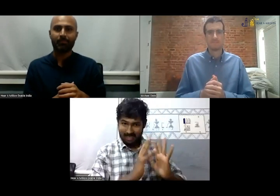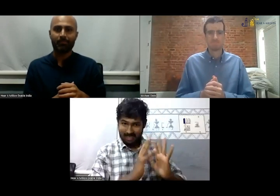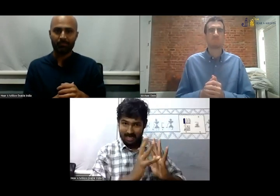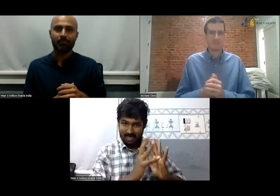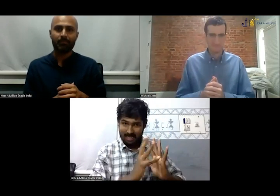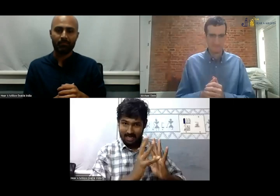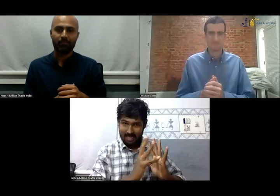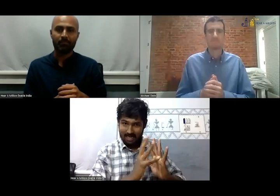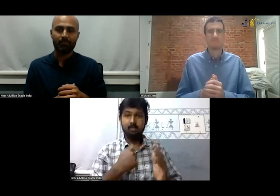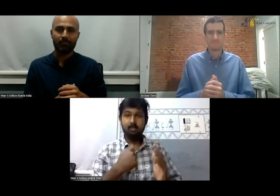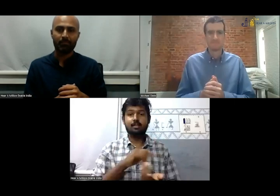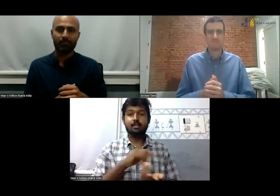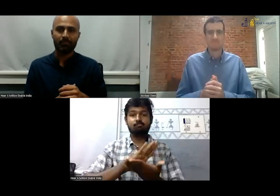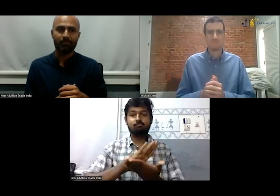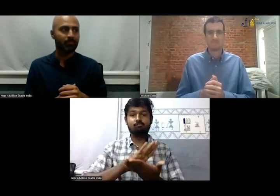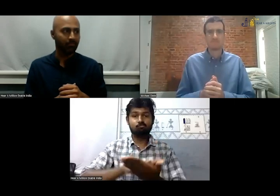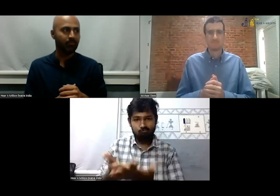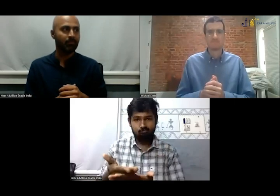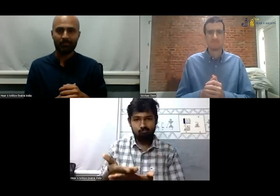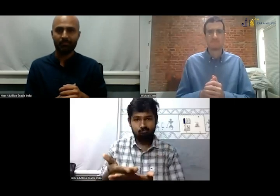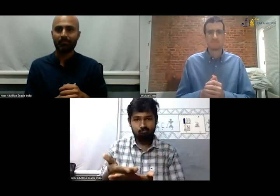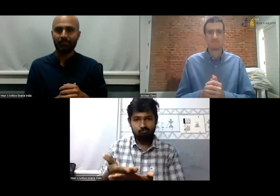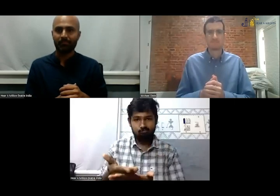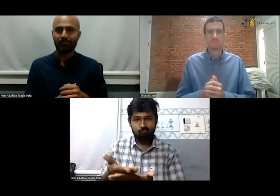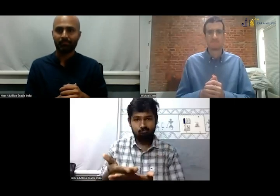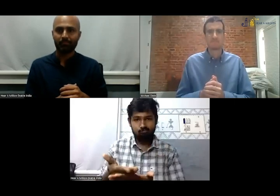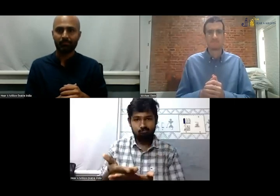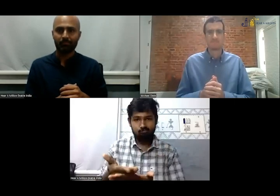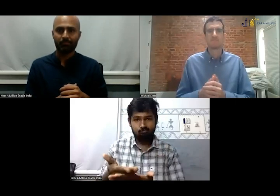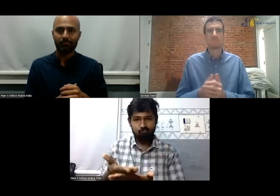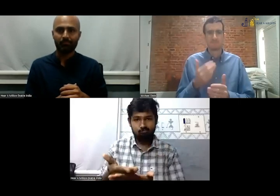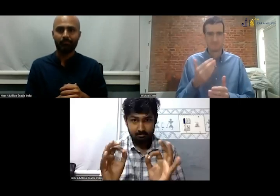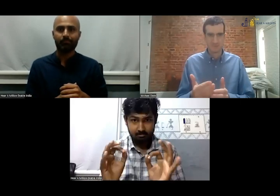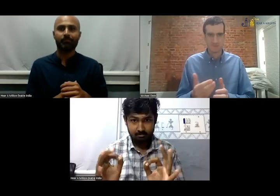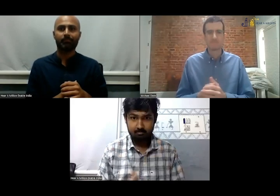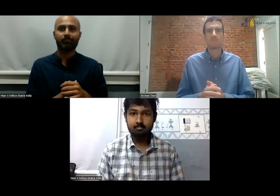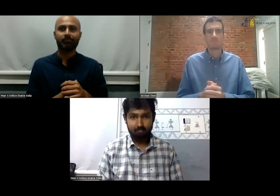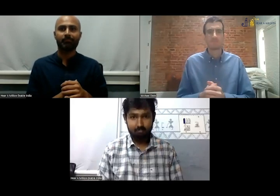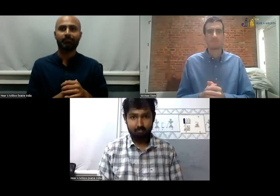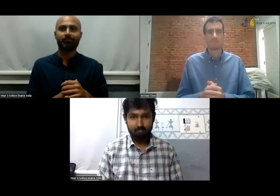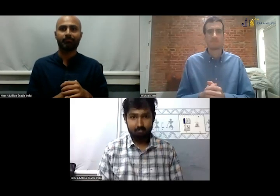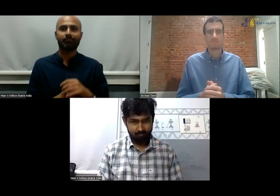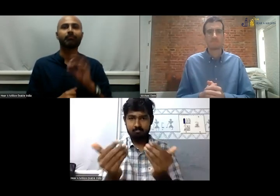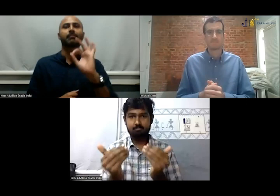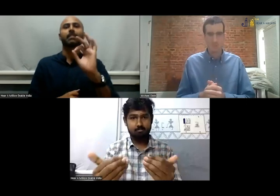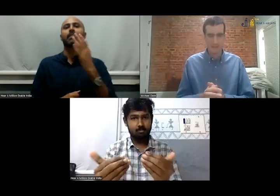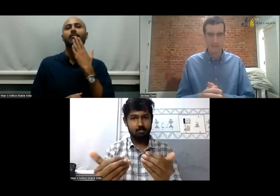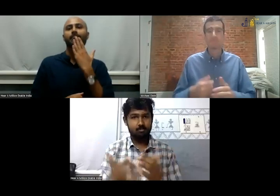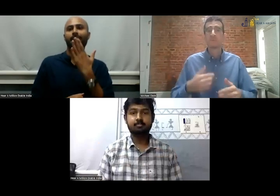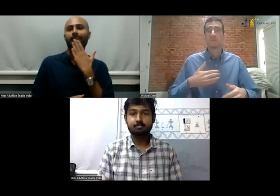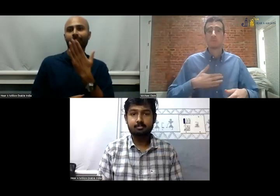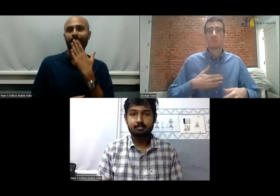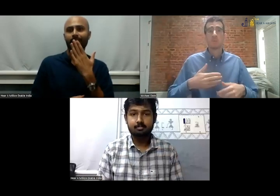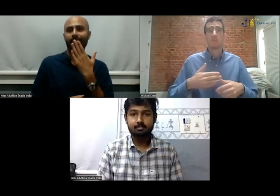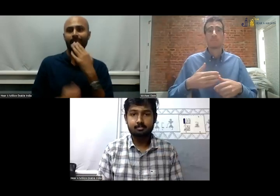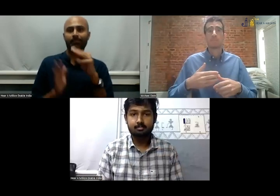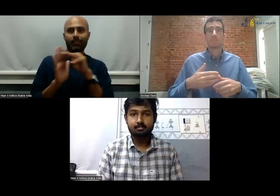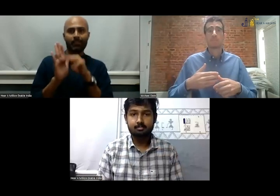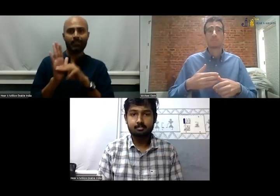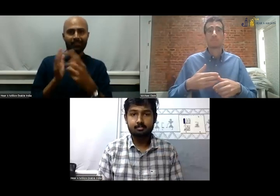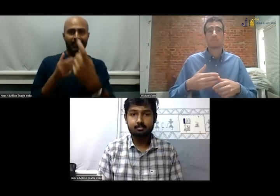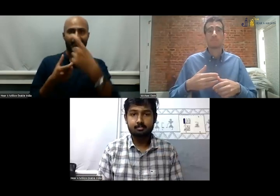The interpreters knows ISL. So I will be translating ASL to